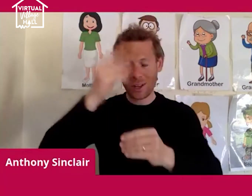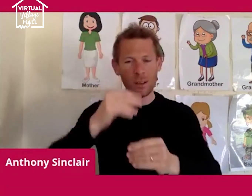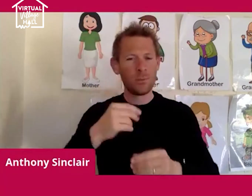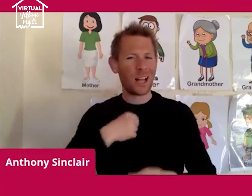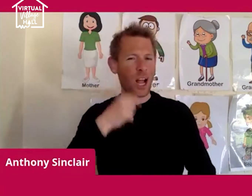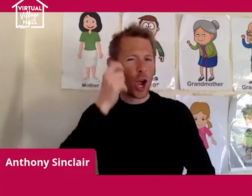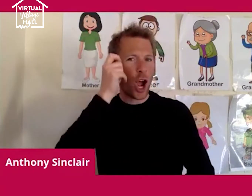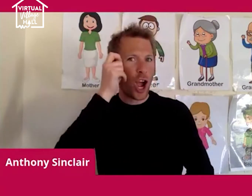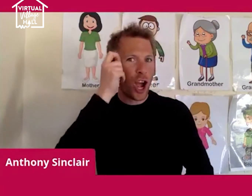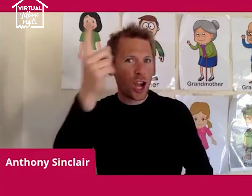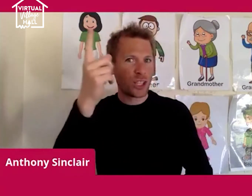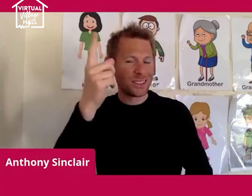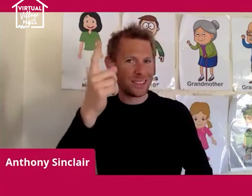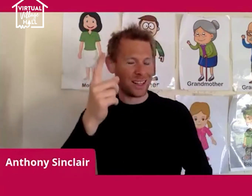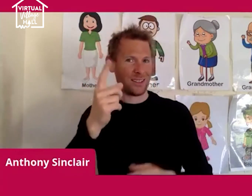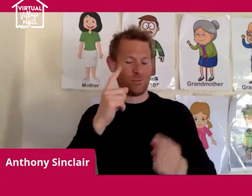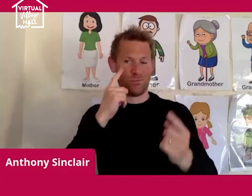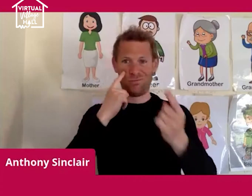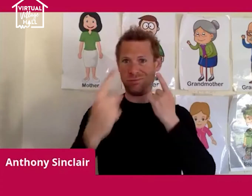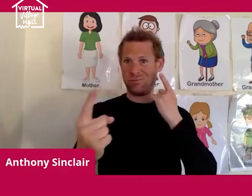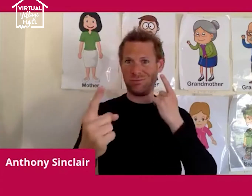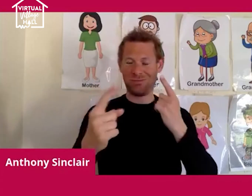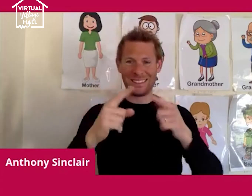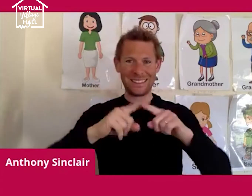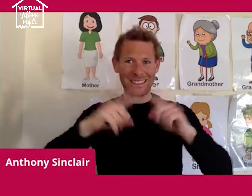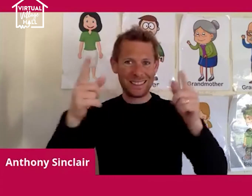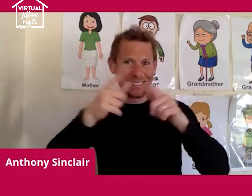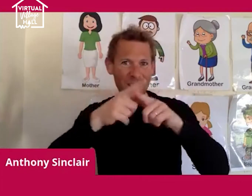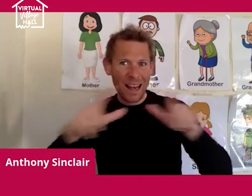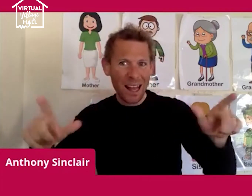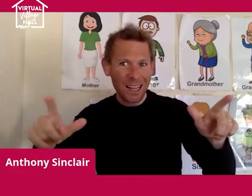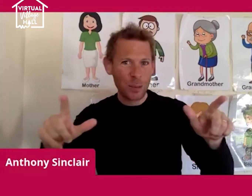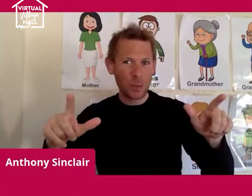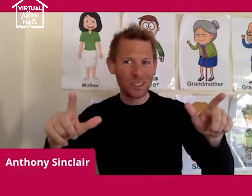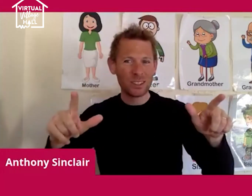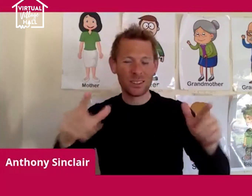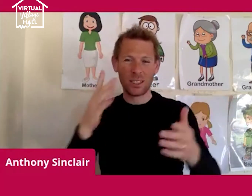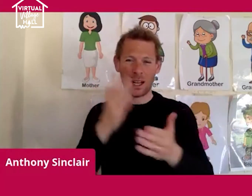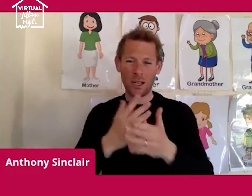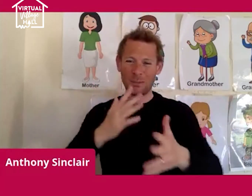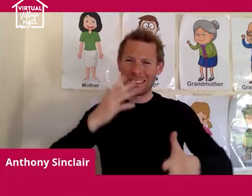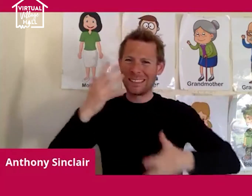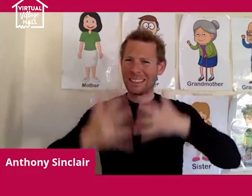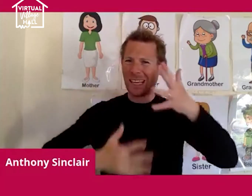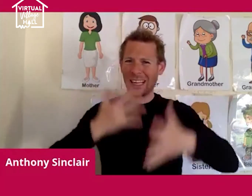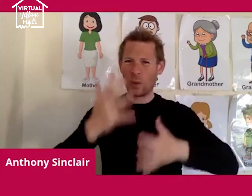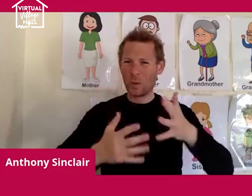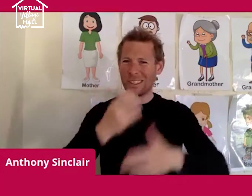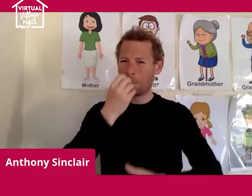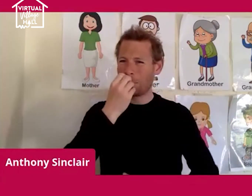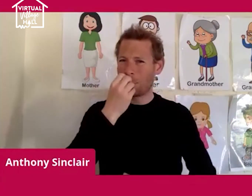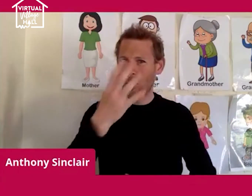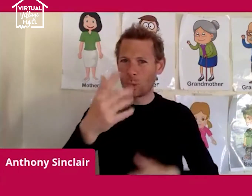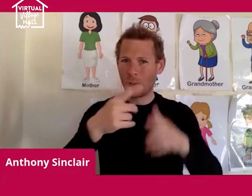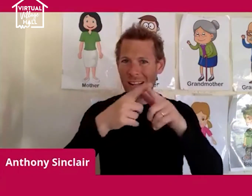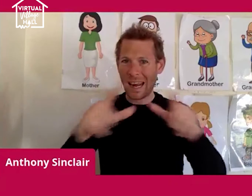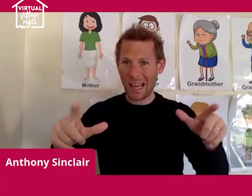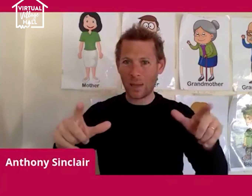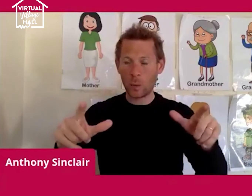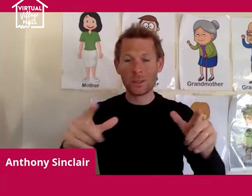Now, for those of you joining for the first time, I understand it's going to be a very different experience learning sign language, but sign